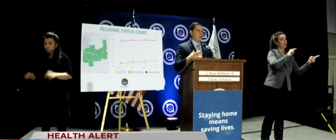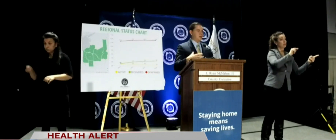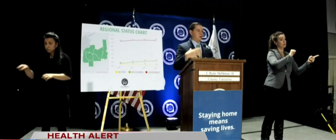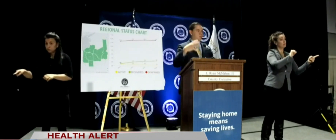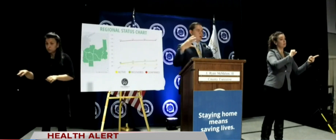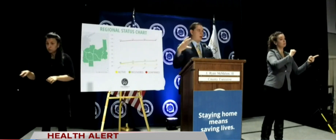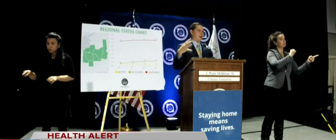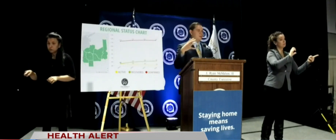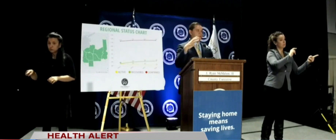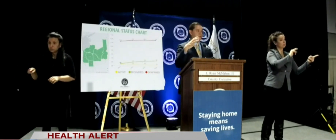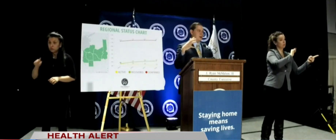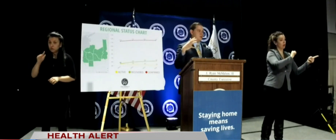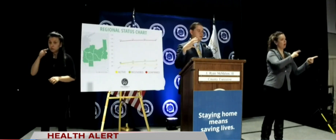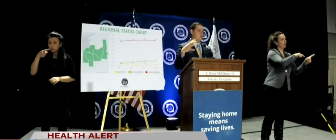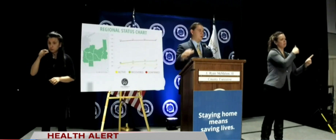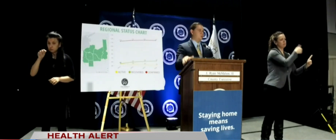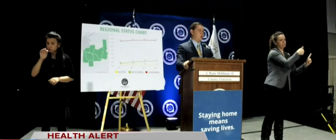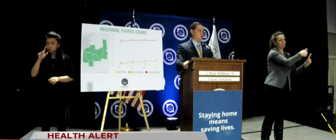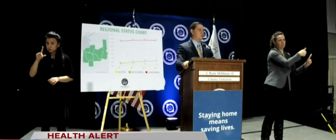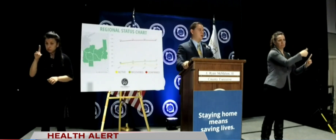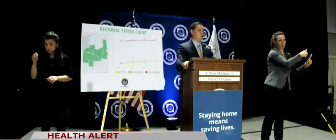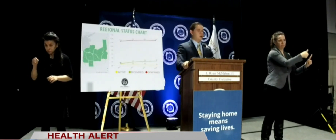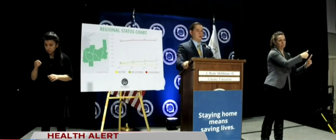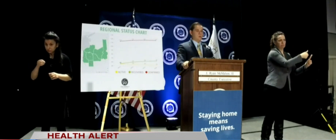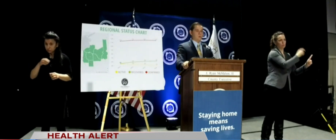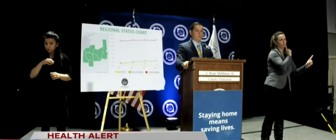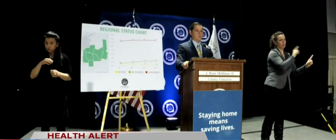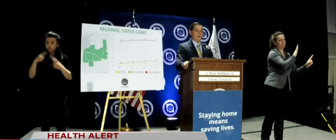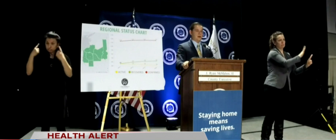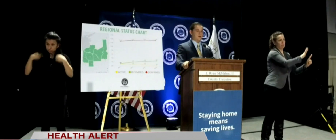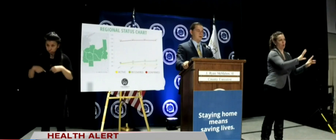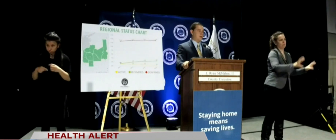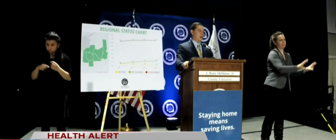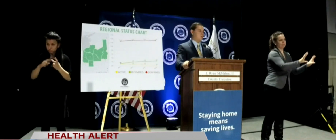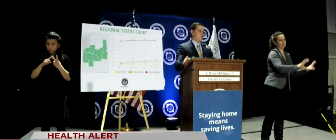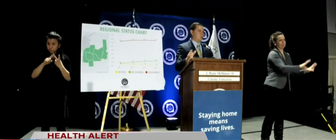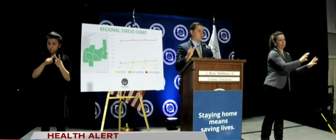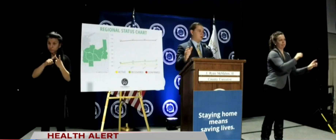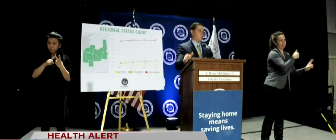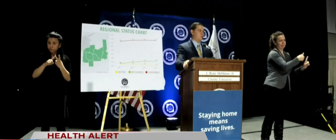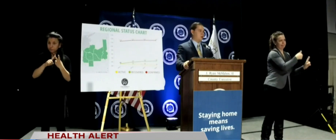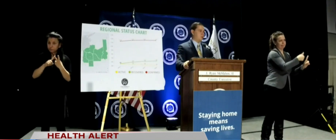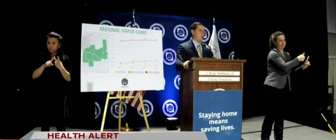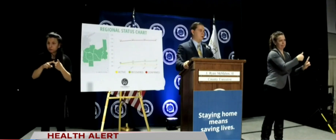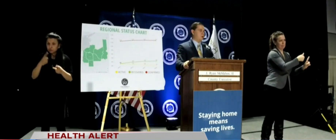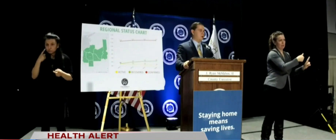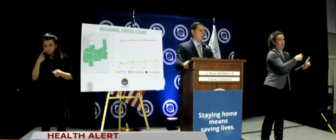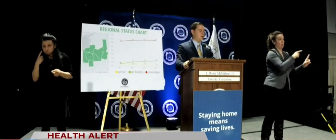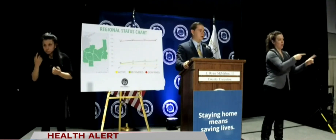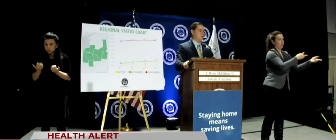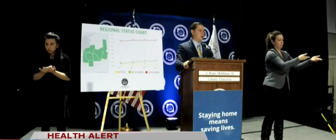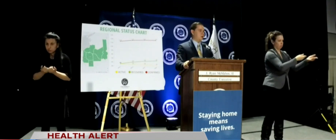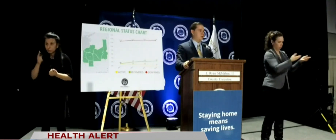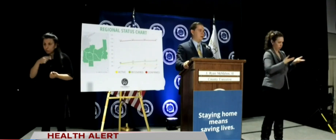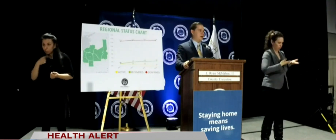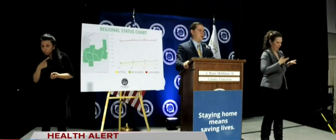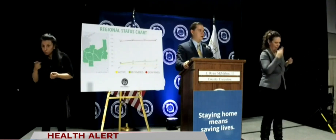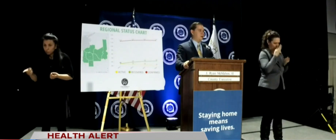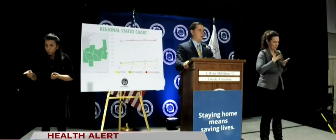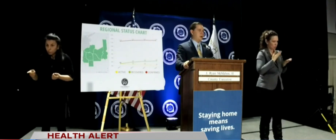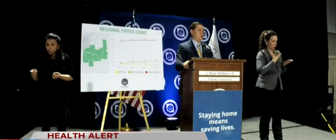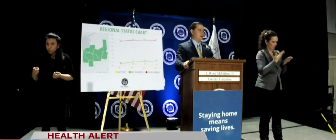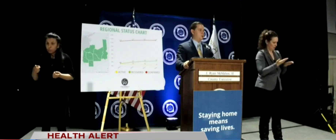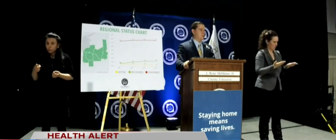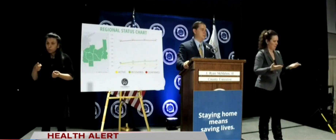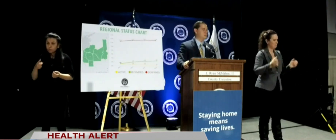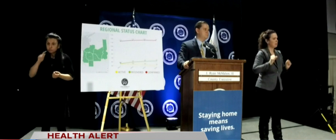site is all proactive strategy for the most part. So we'll be monitoring the data from where it's coming from and getting a better grip on